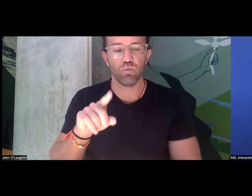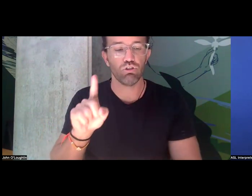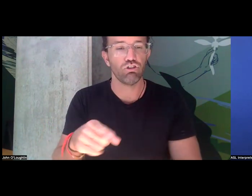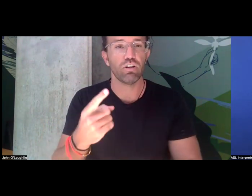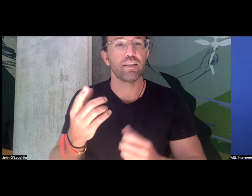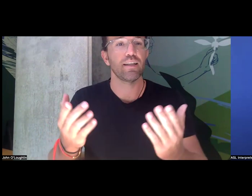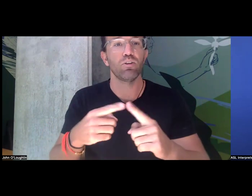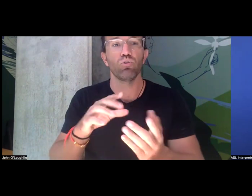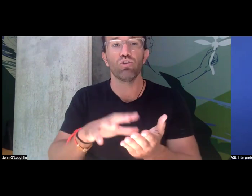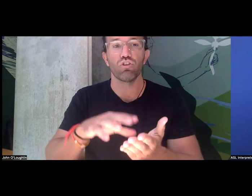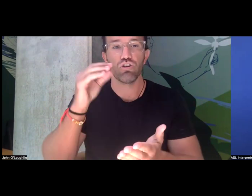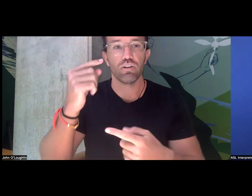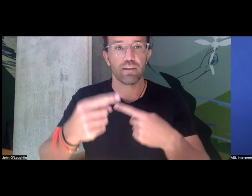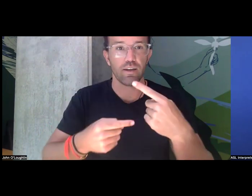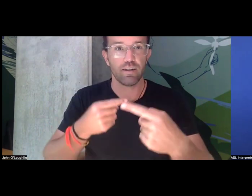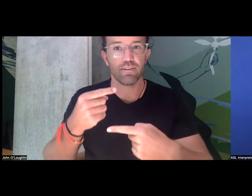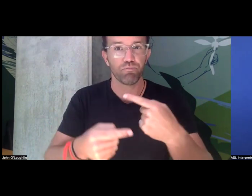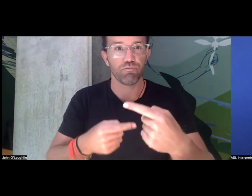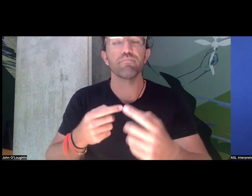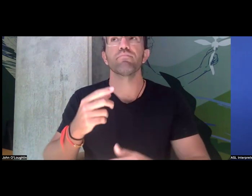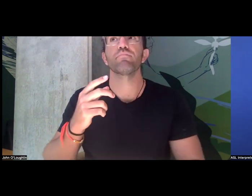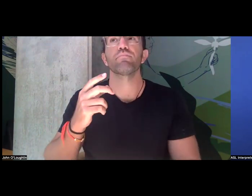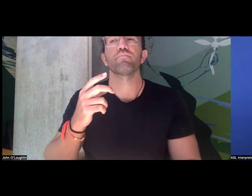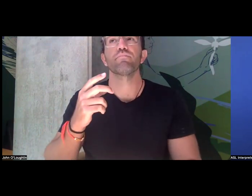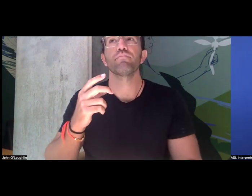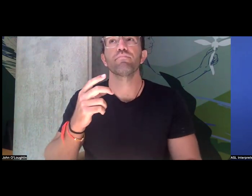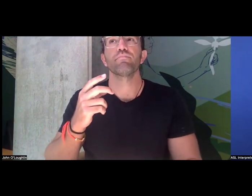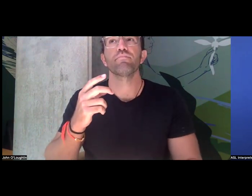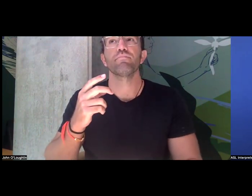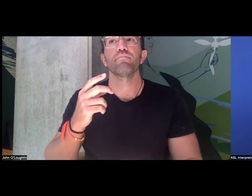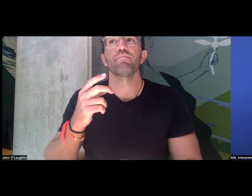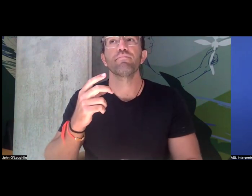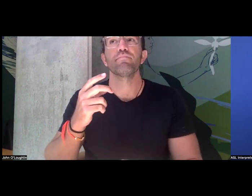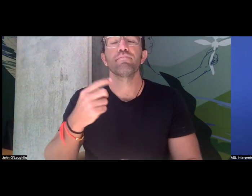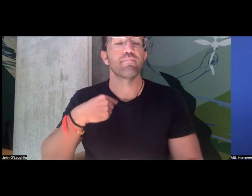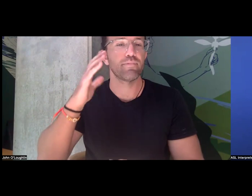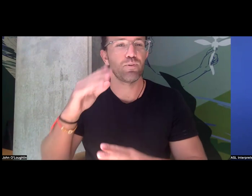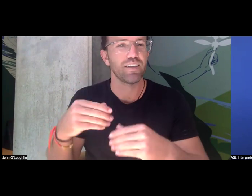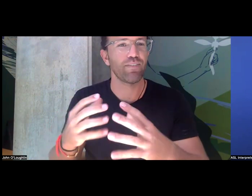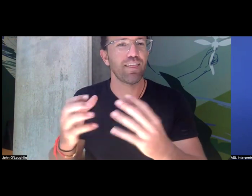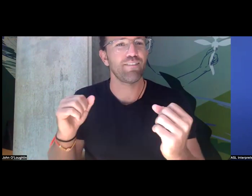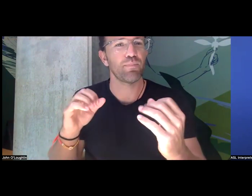it enough that if you just are here to learn signs,